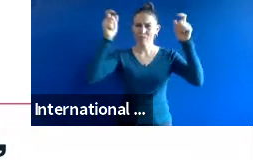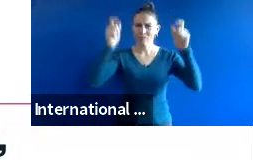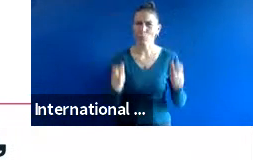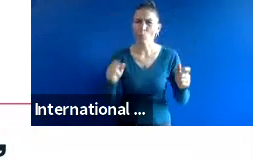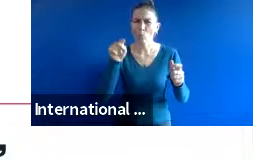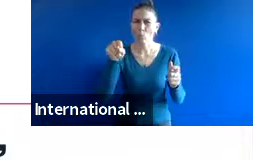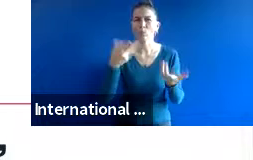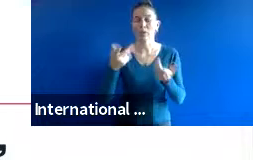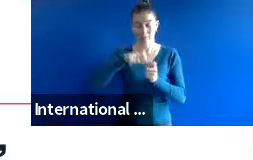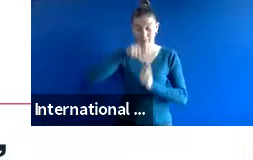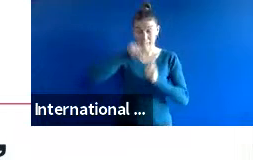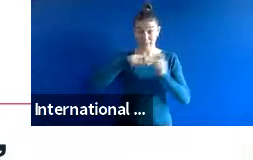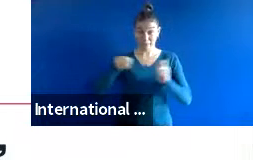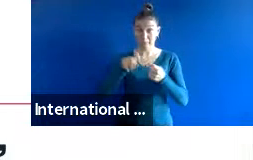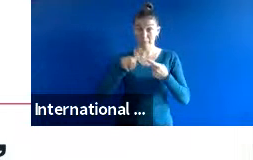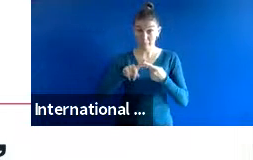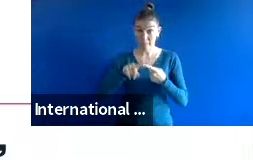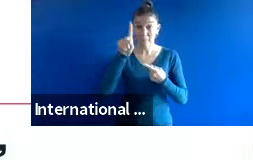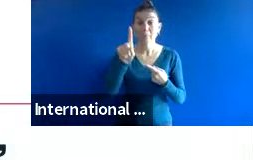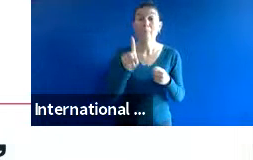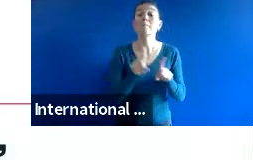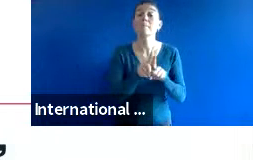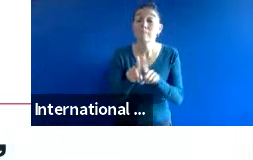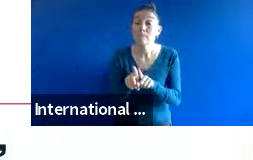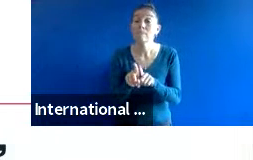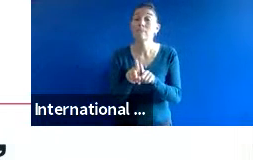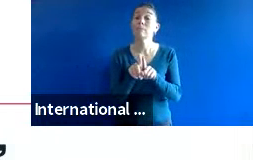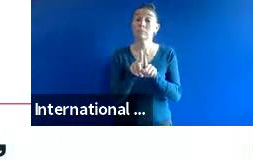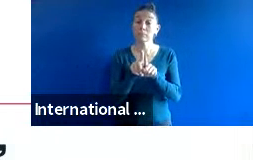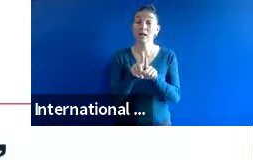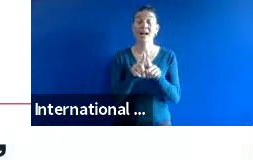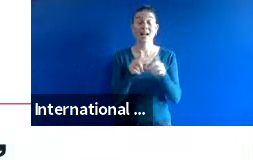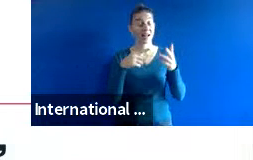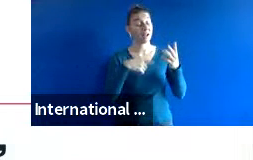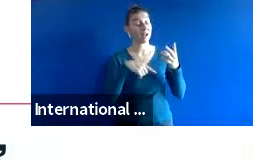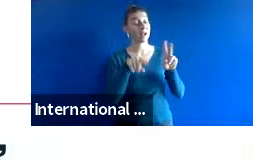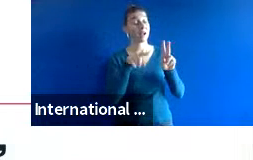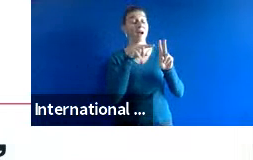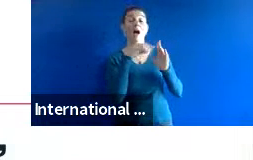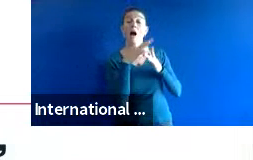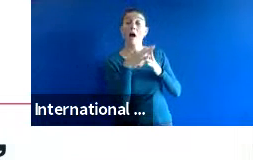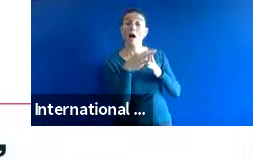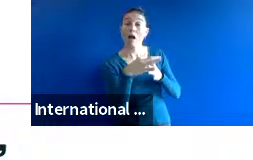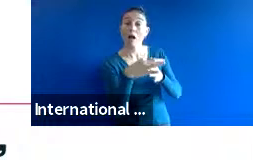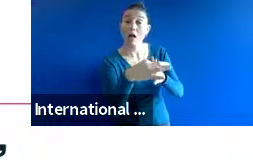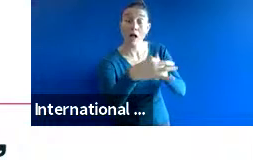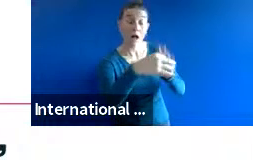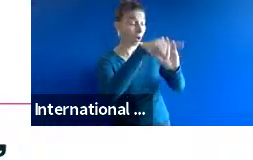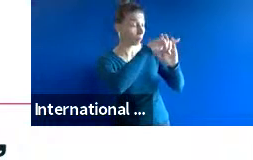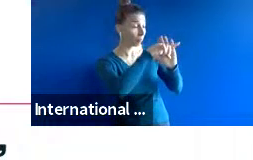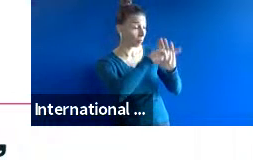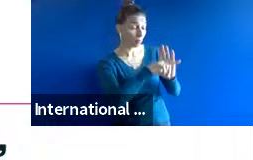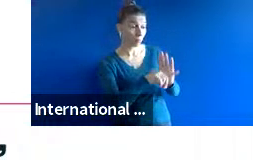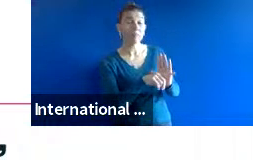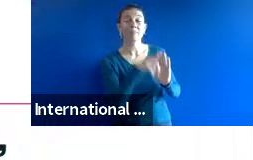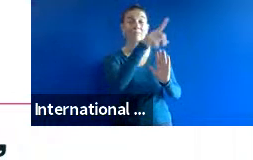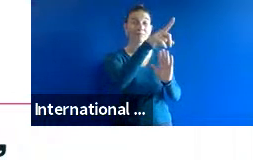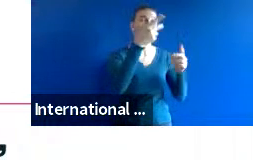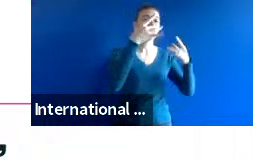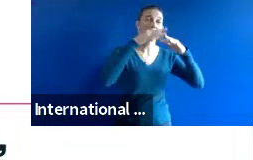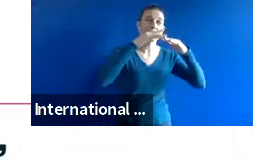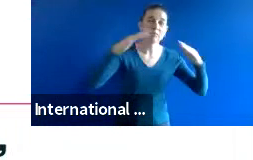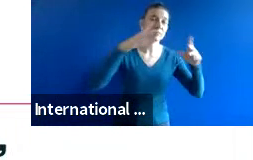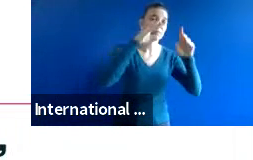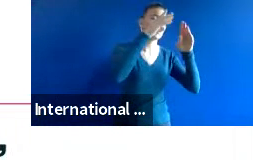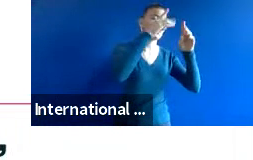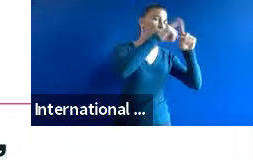are also making to install the action points at institutional level for higher education institutions,